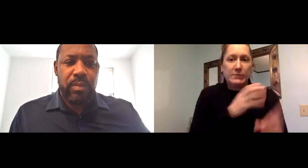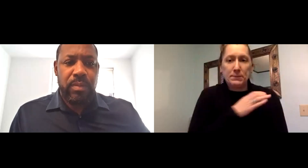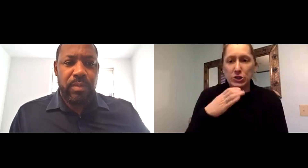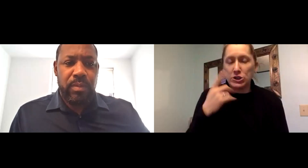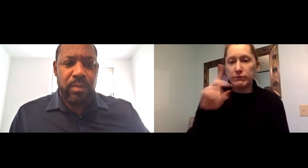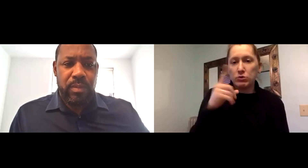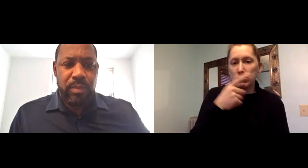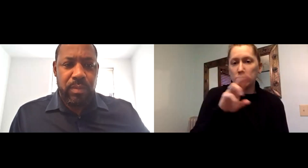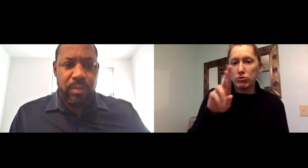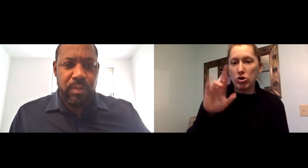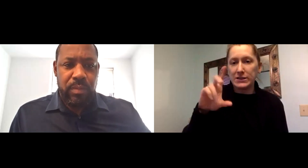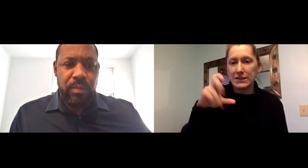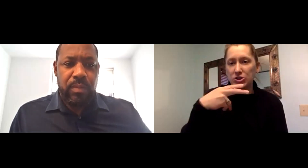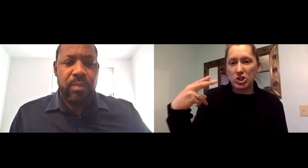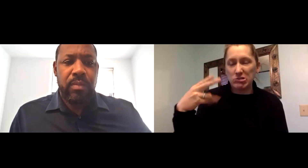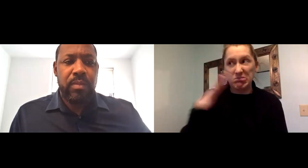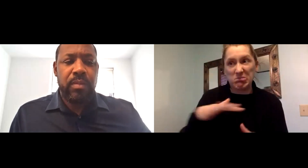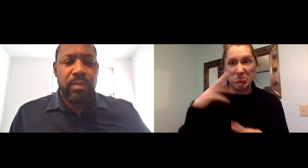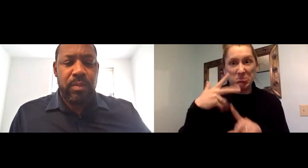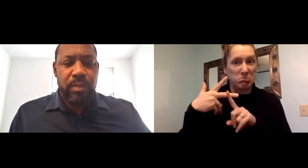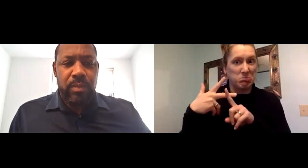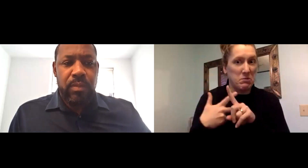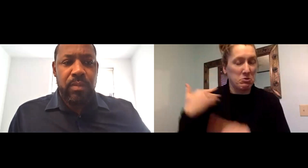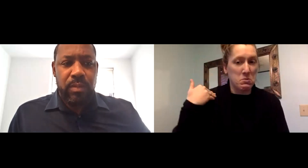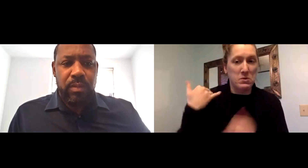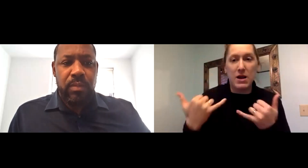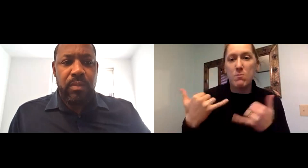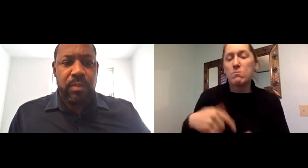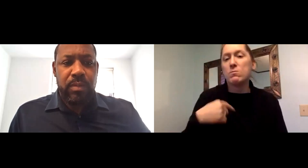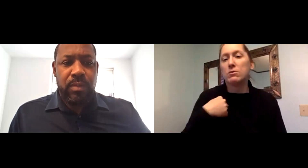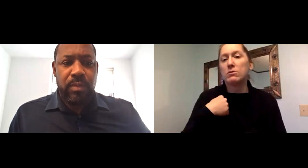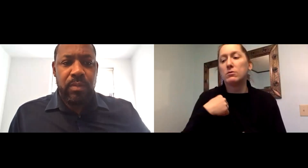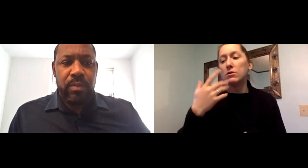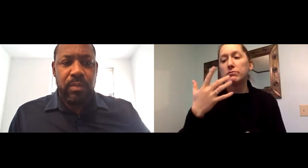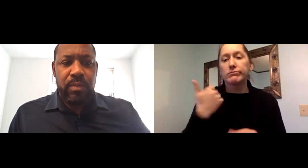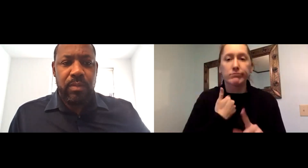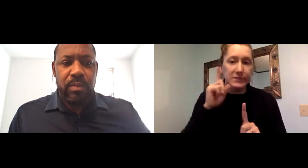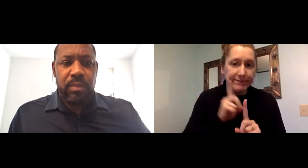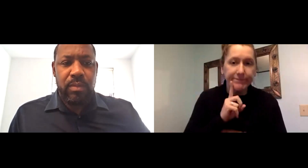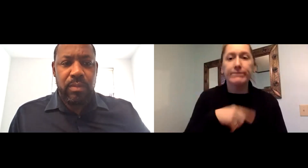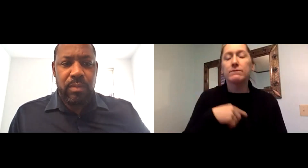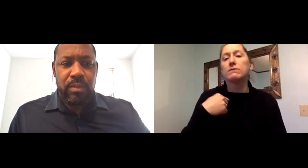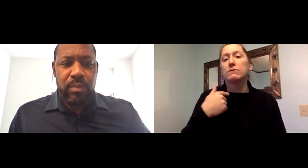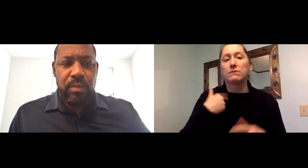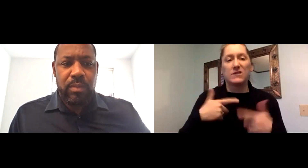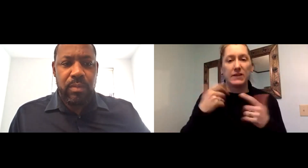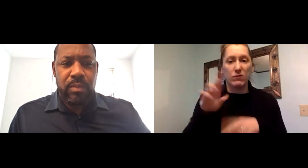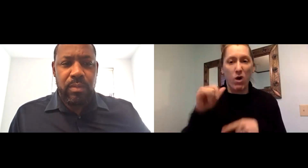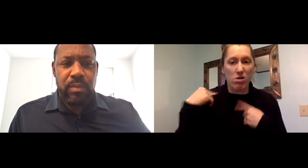And I just joined this committee for RICDHH maybe 3 months ago now. I've just become a commissioner. Oh, excuse me.